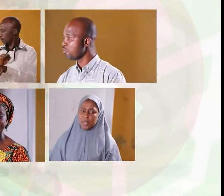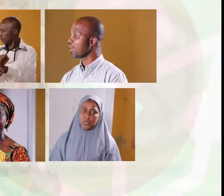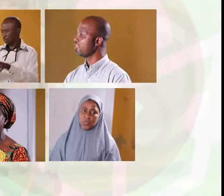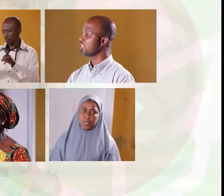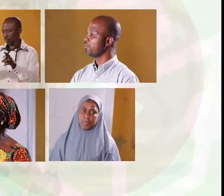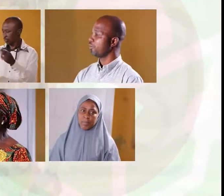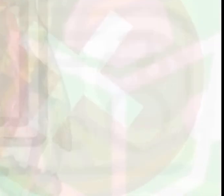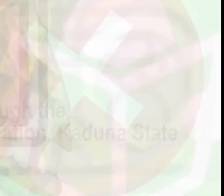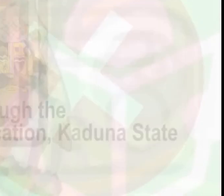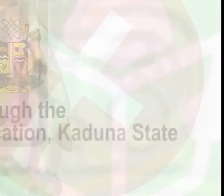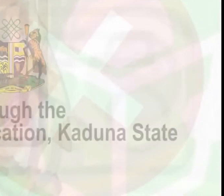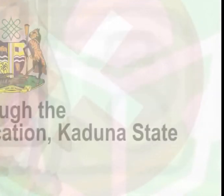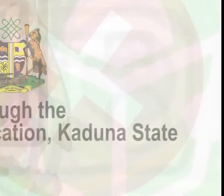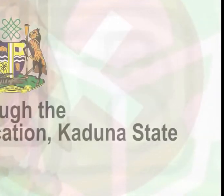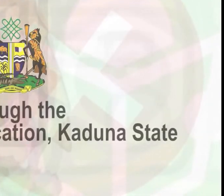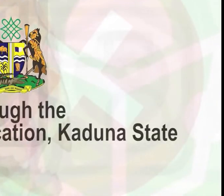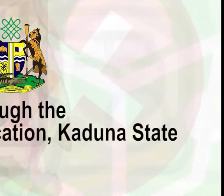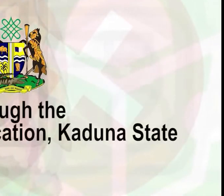done. We can see that it is in opposite